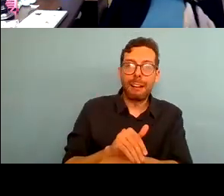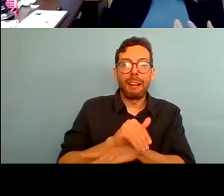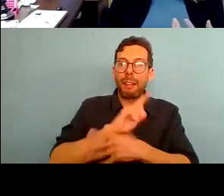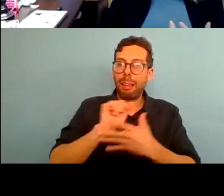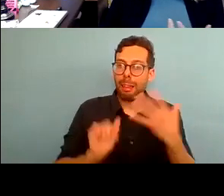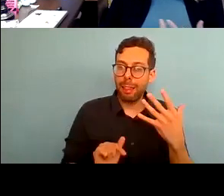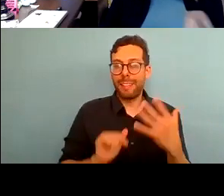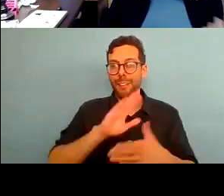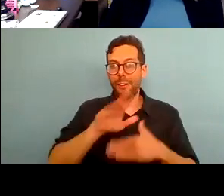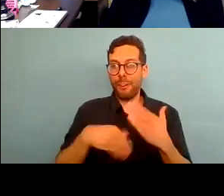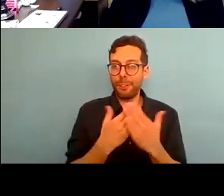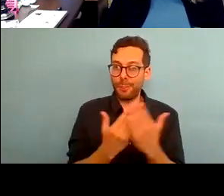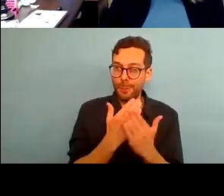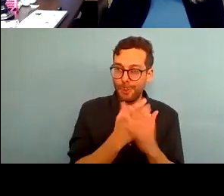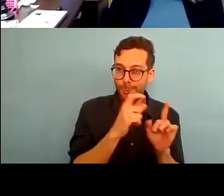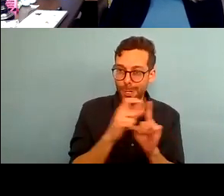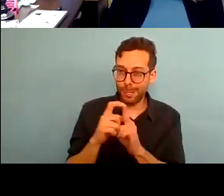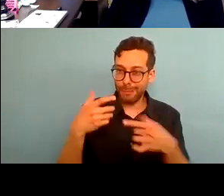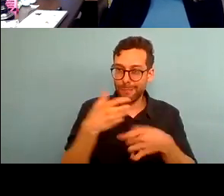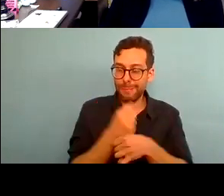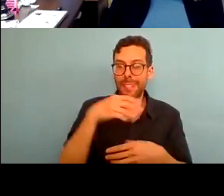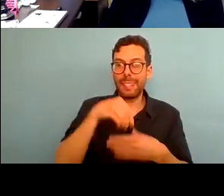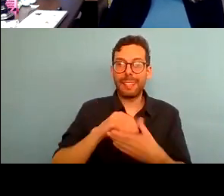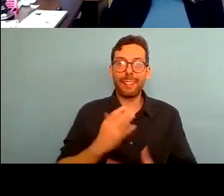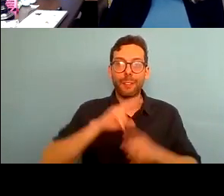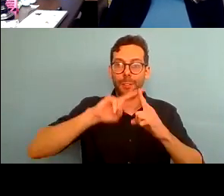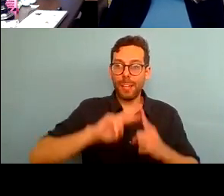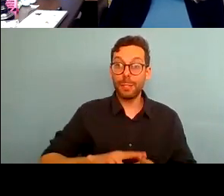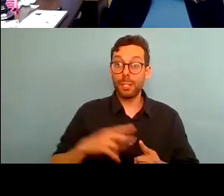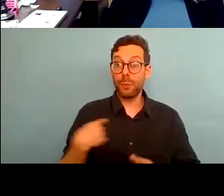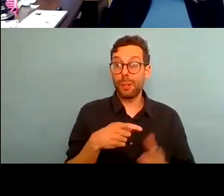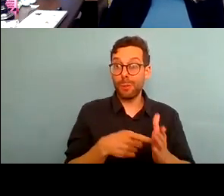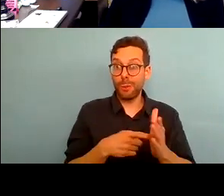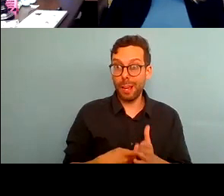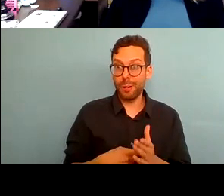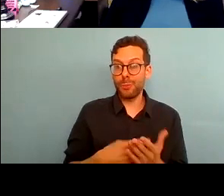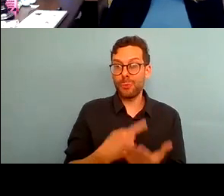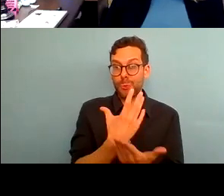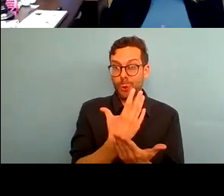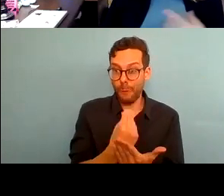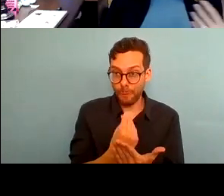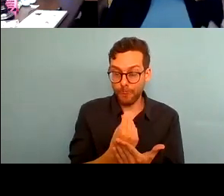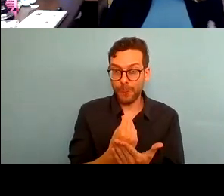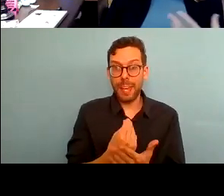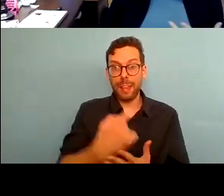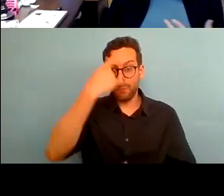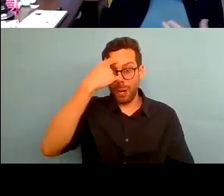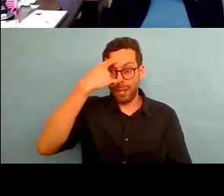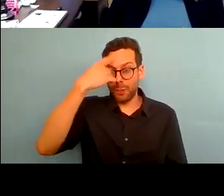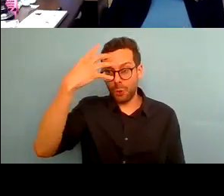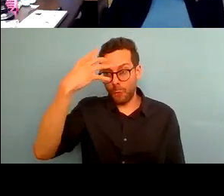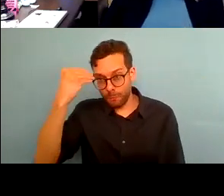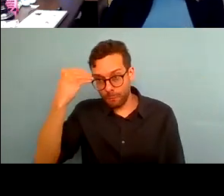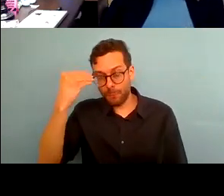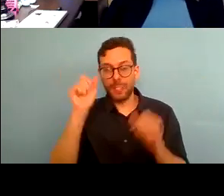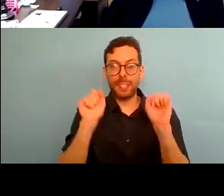our lexicon and in our environment that require us to turn off our brains and our all of those things that are around